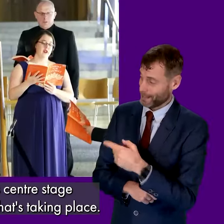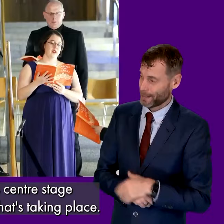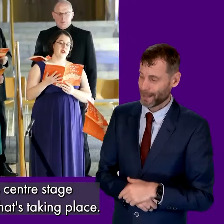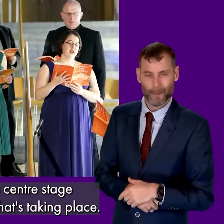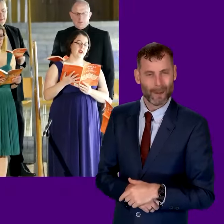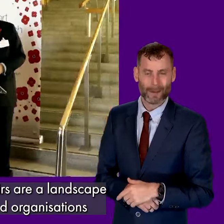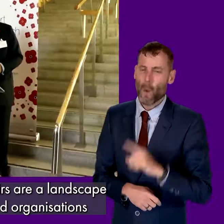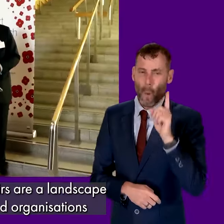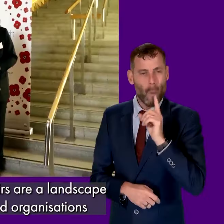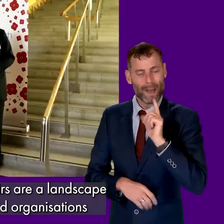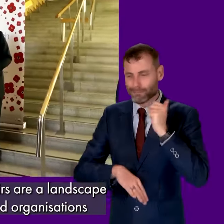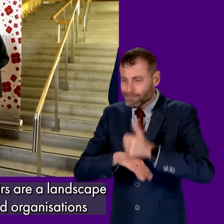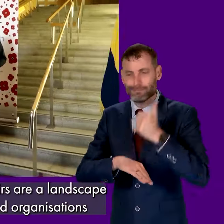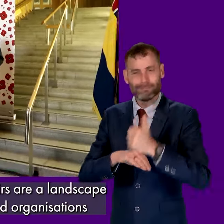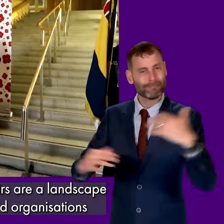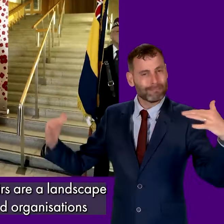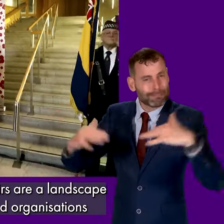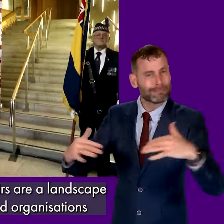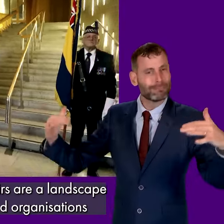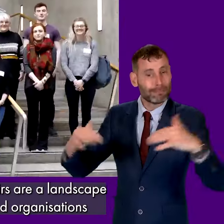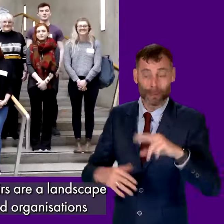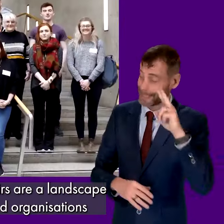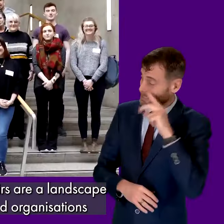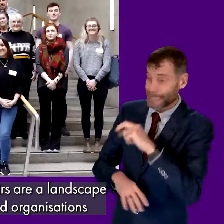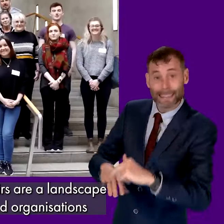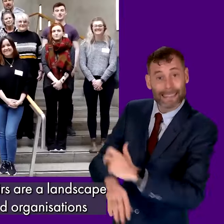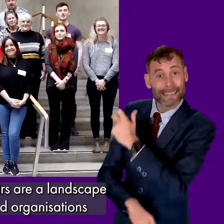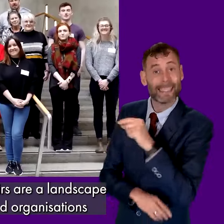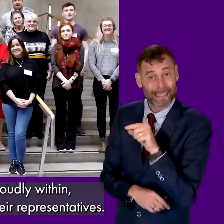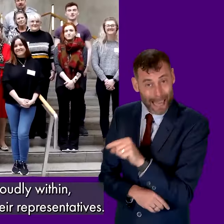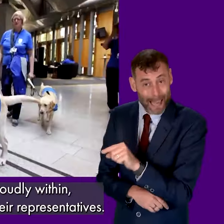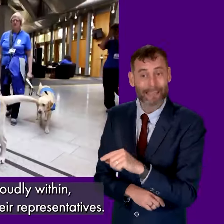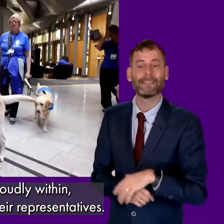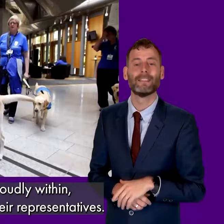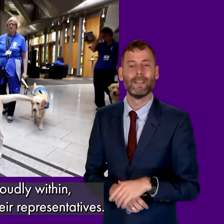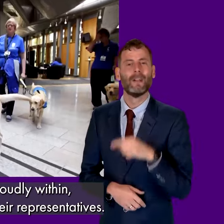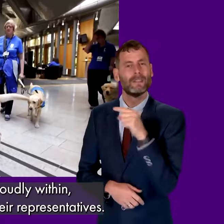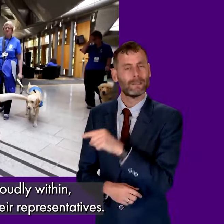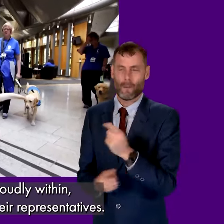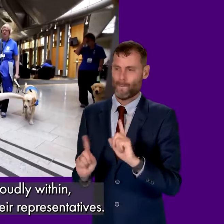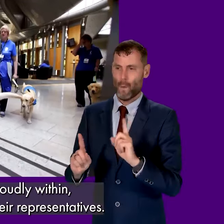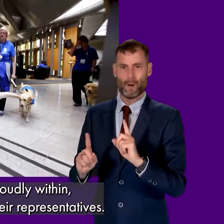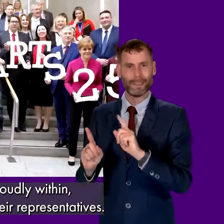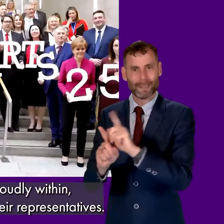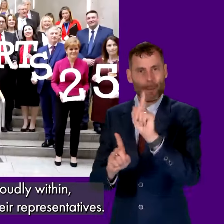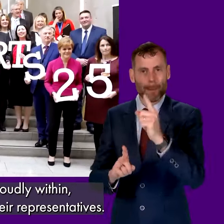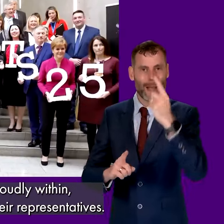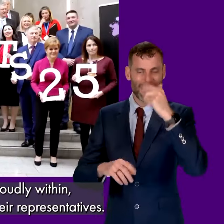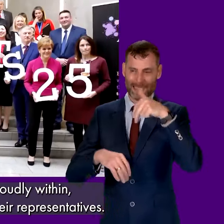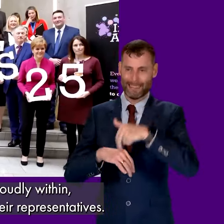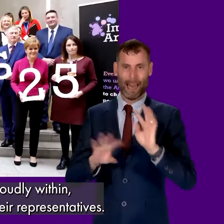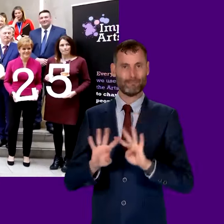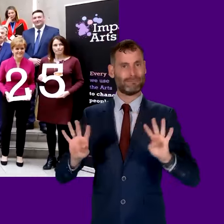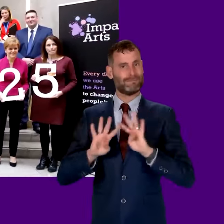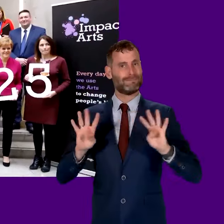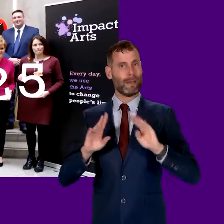place. The imposing stairs are a landscape for groups and organisations to stand proudly within when meeting their